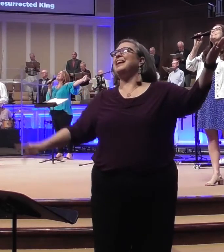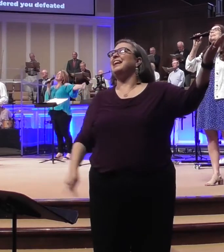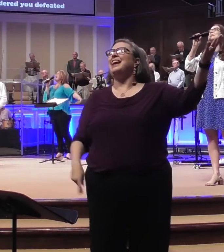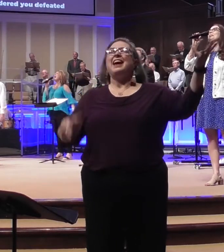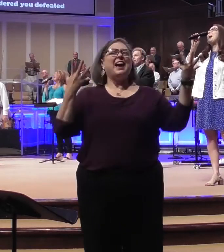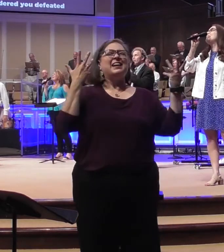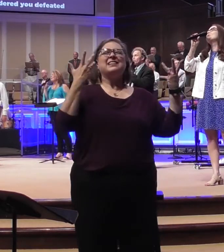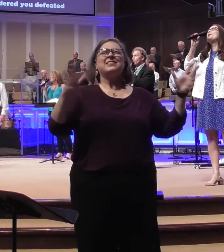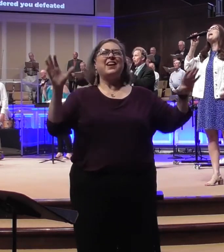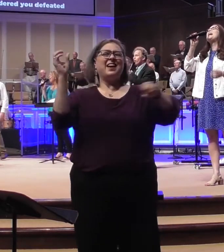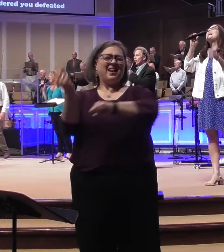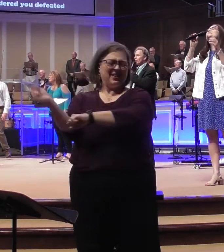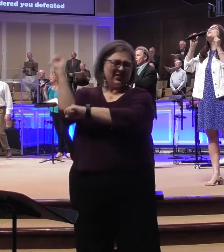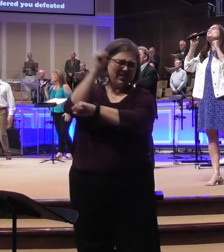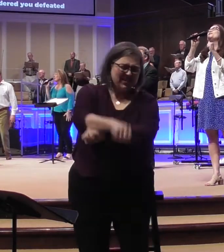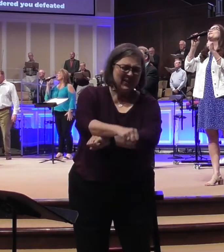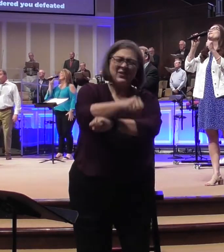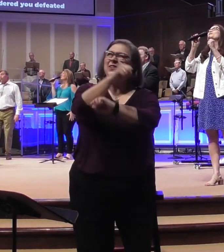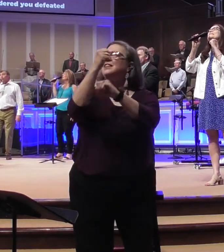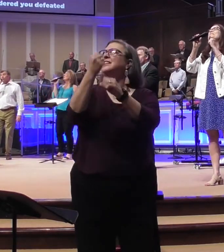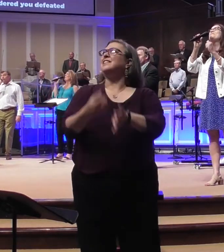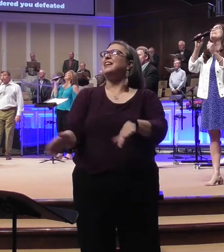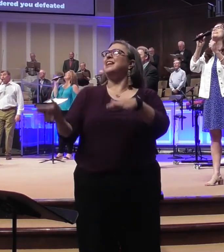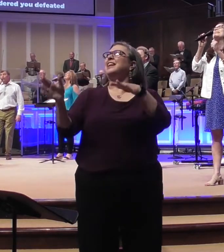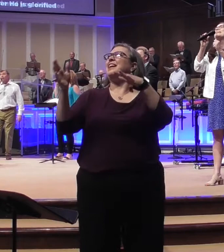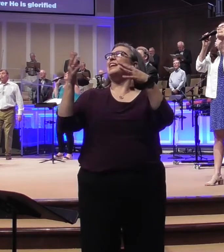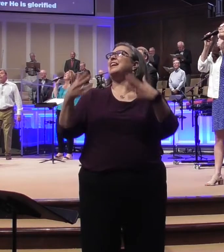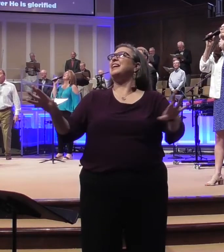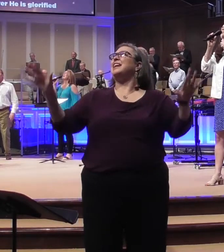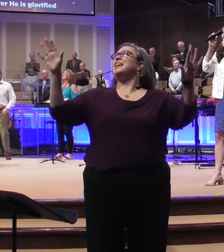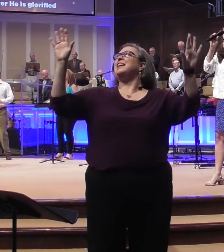King has rendered you